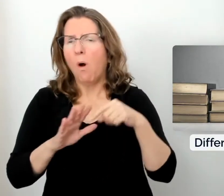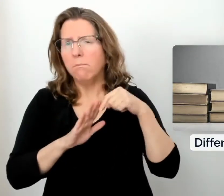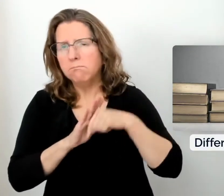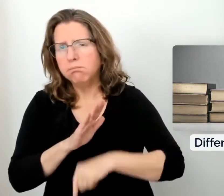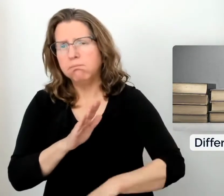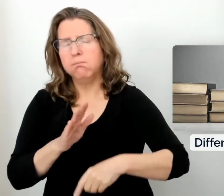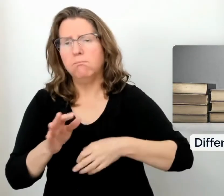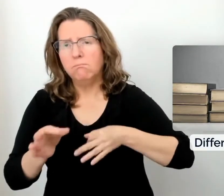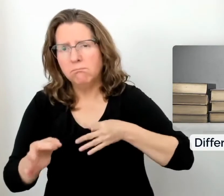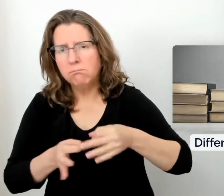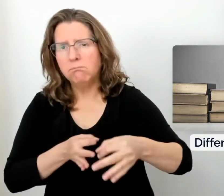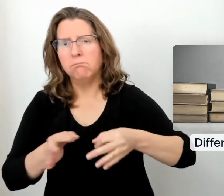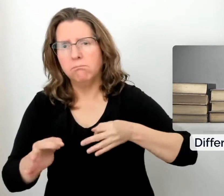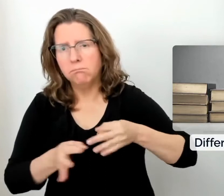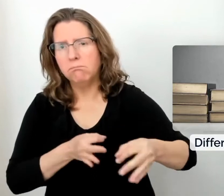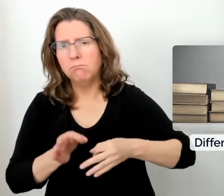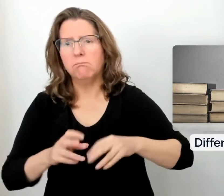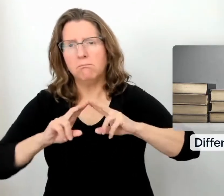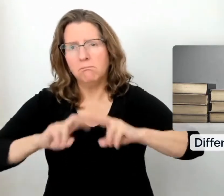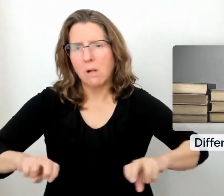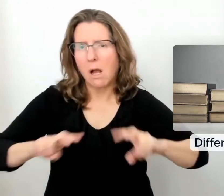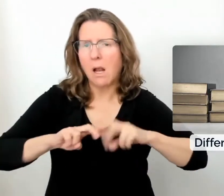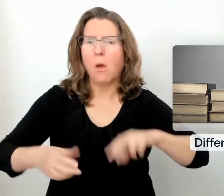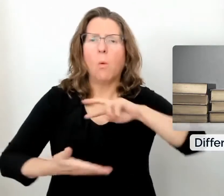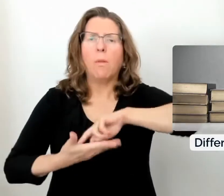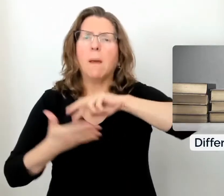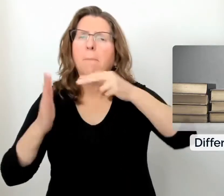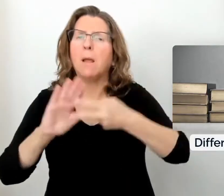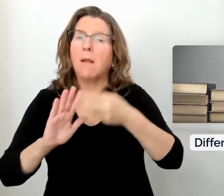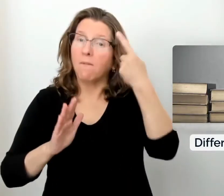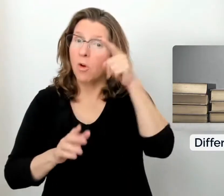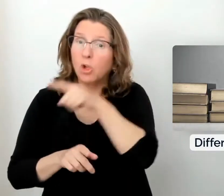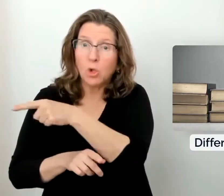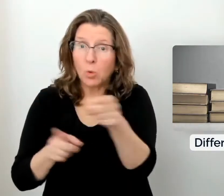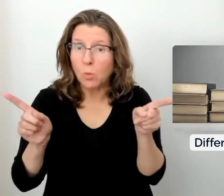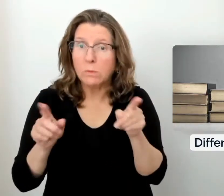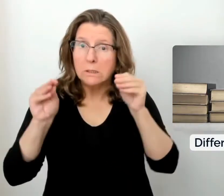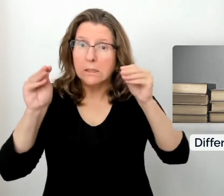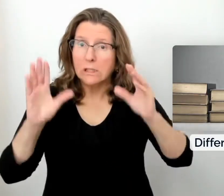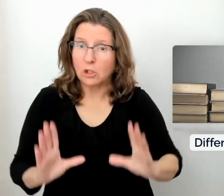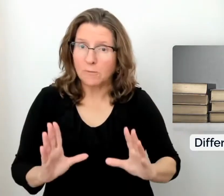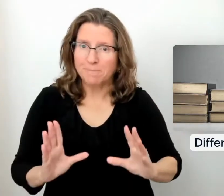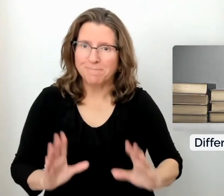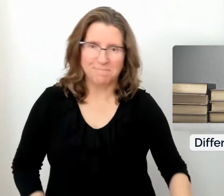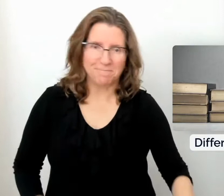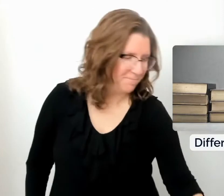and more specifically, look at how this applies to you in your teaching practice.